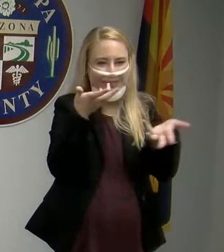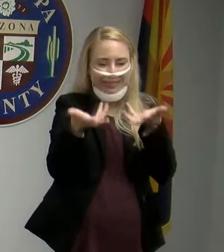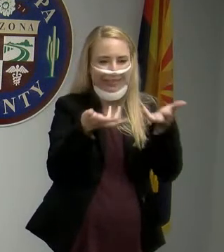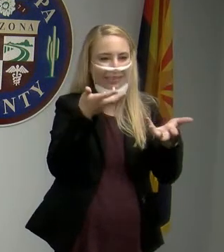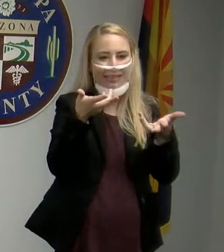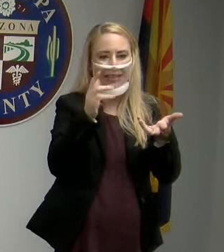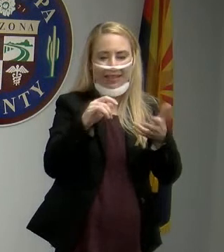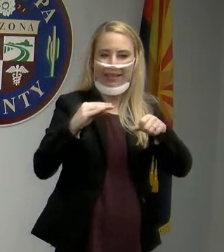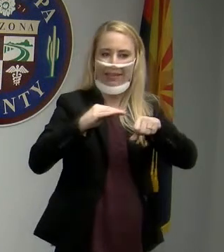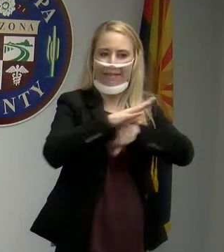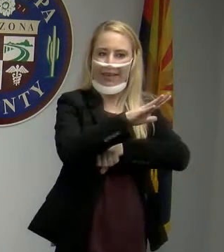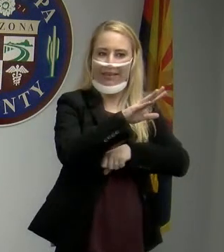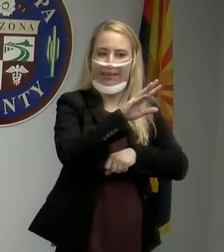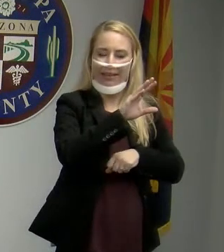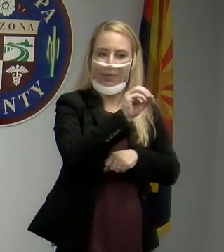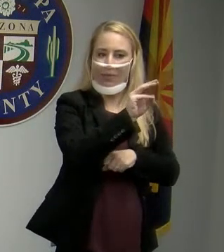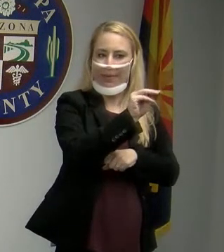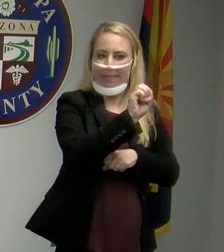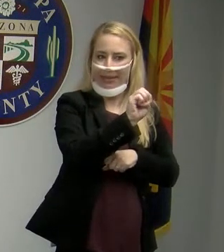your office?